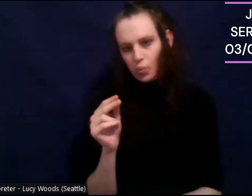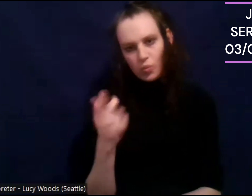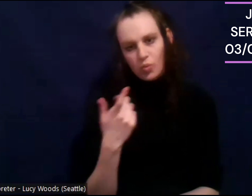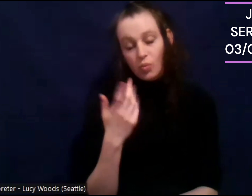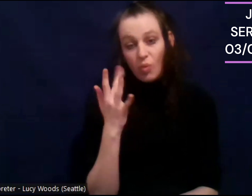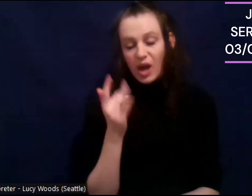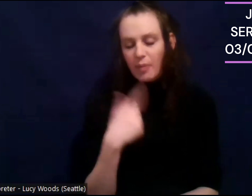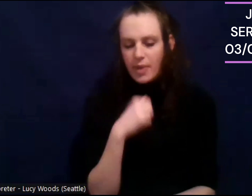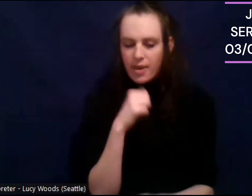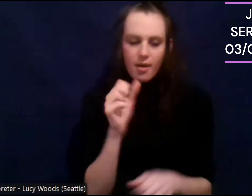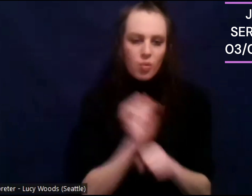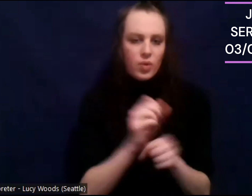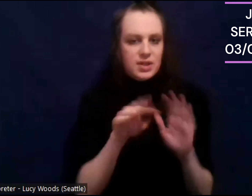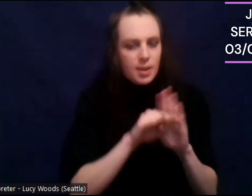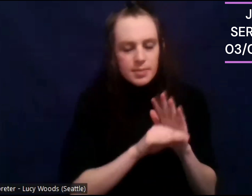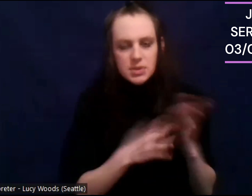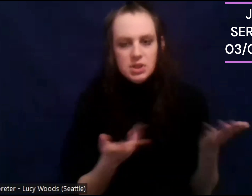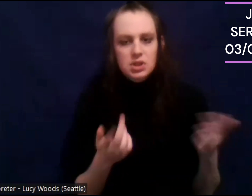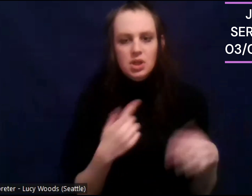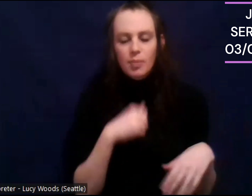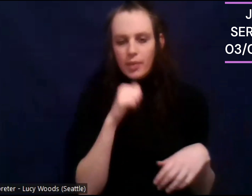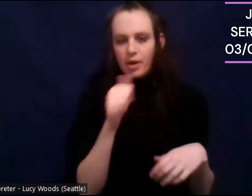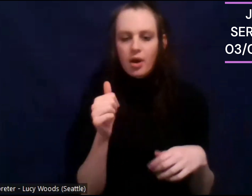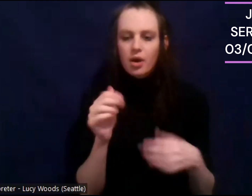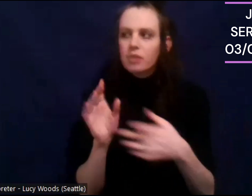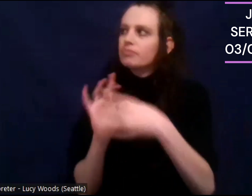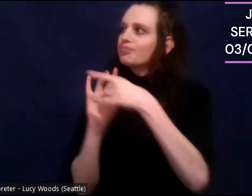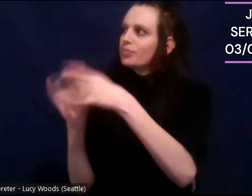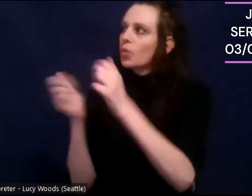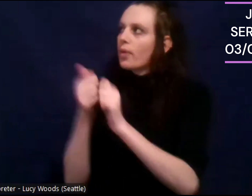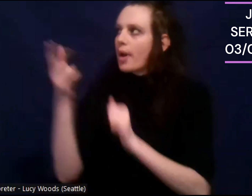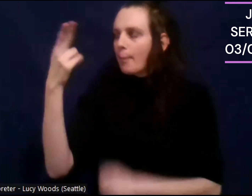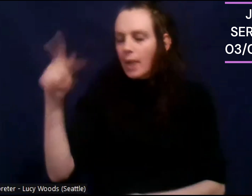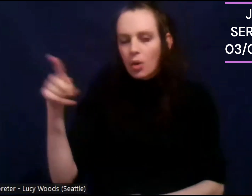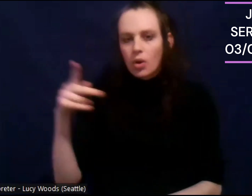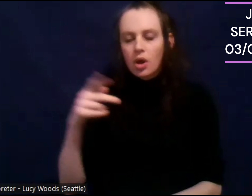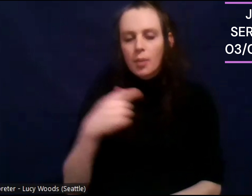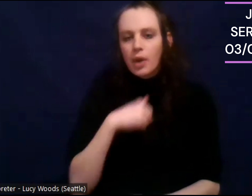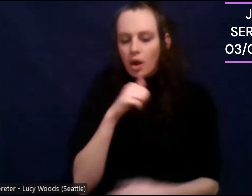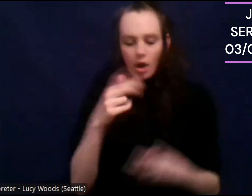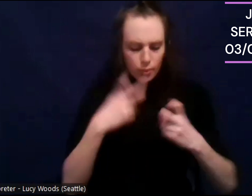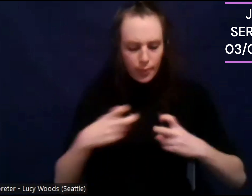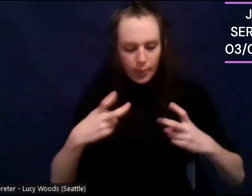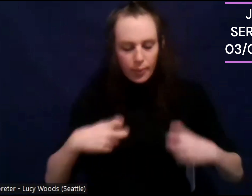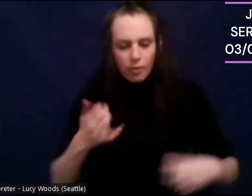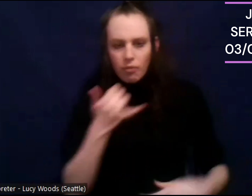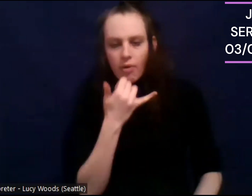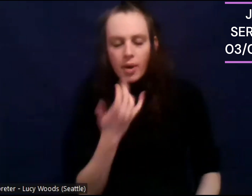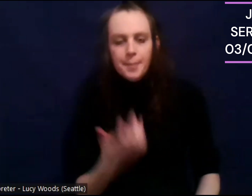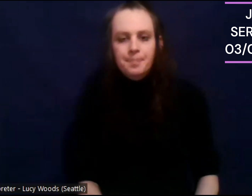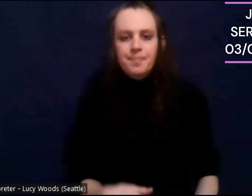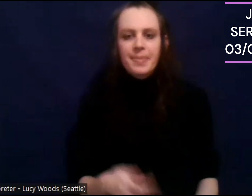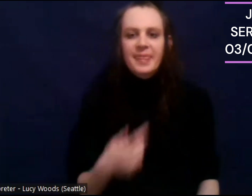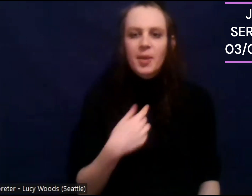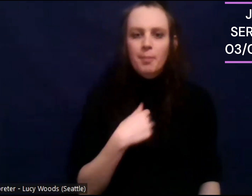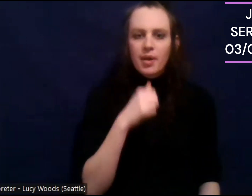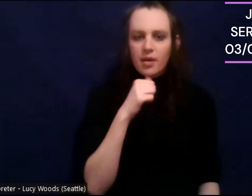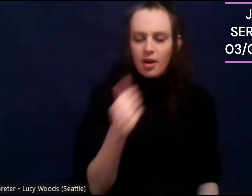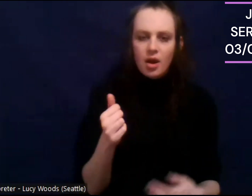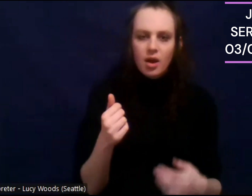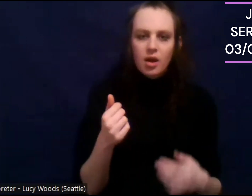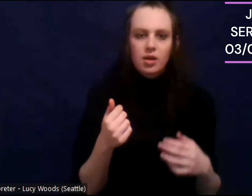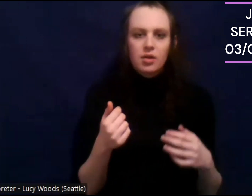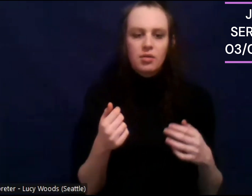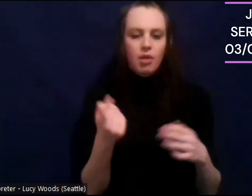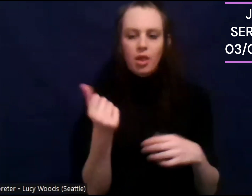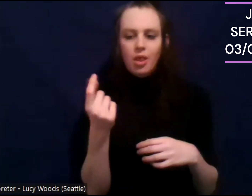become a better person, to get a relationship with a higher power, to do that moral inventory, to work through those grosser handicaps of my